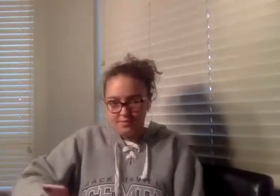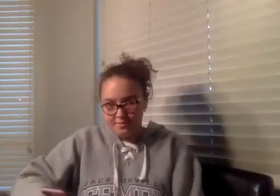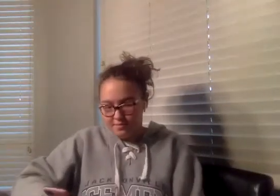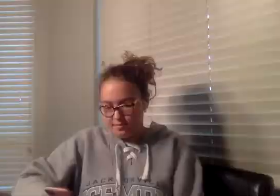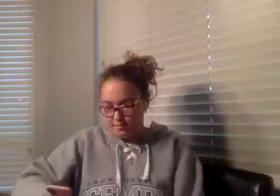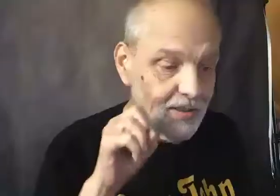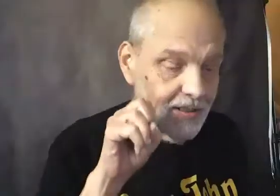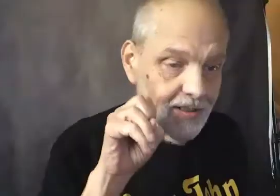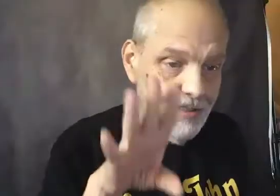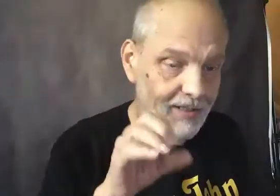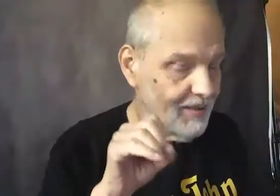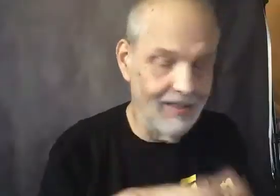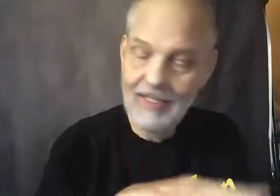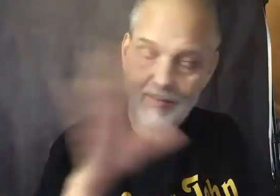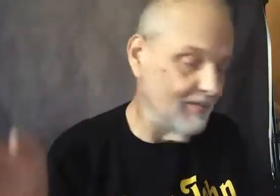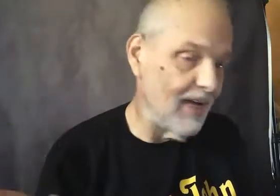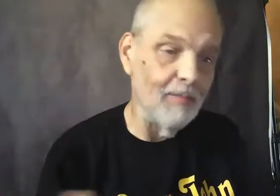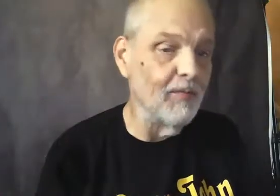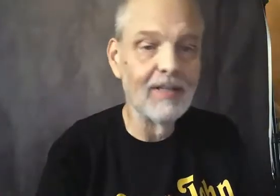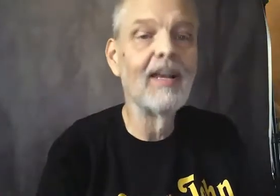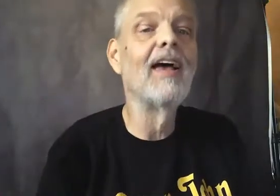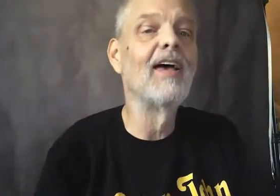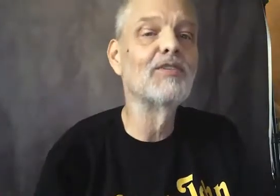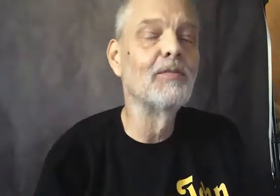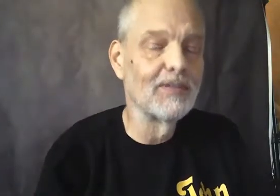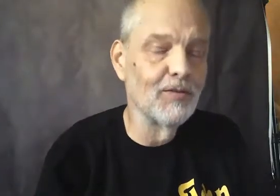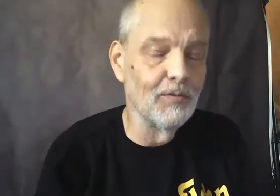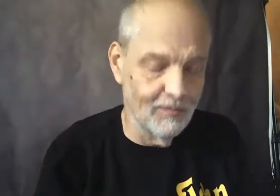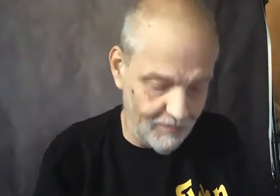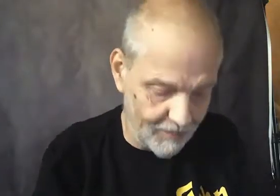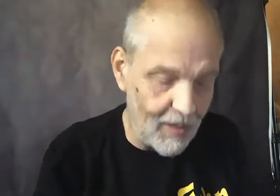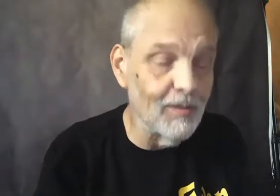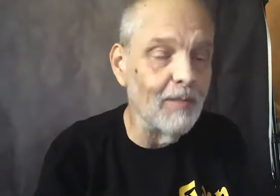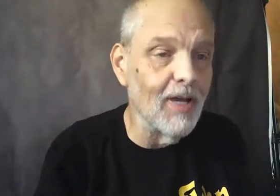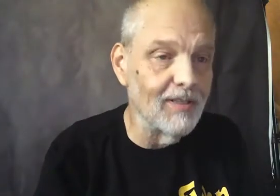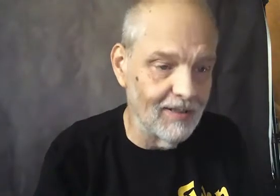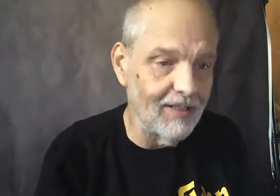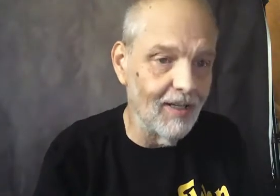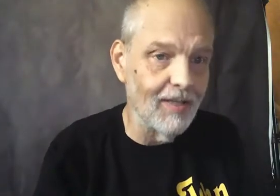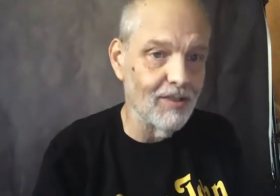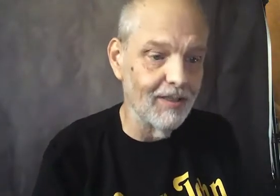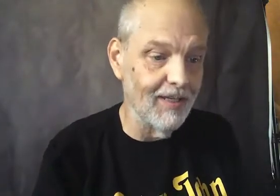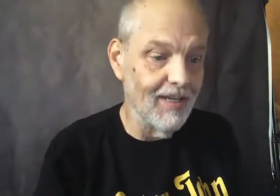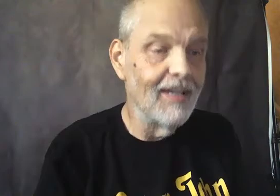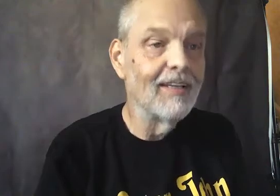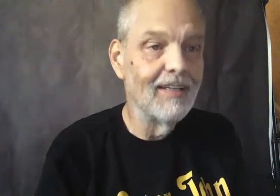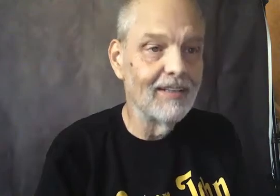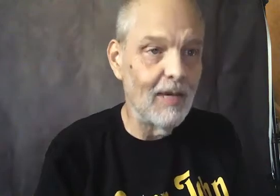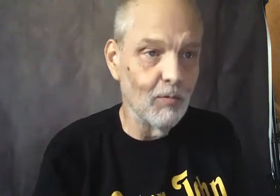I sent out. I'm not, as you found, I'm not technologically capable.